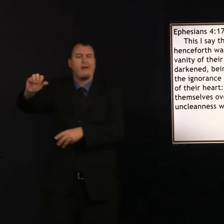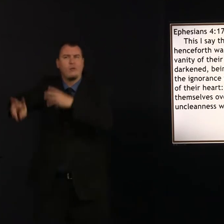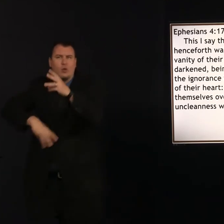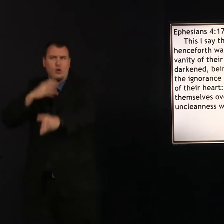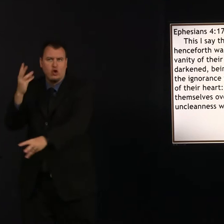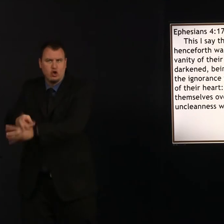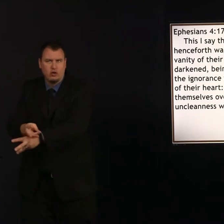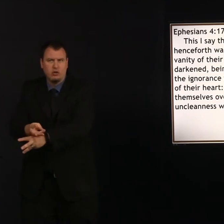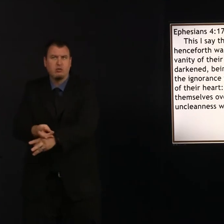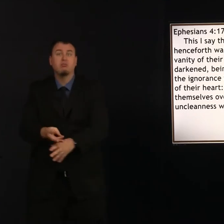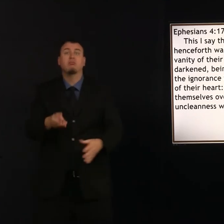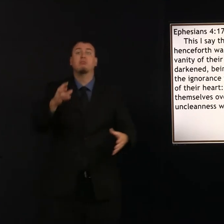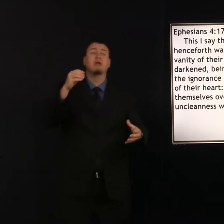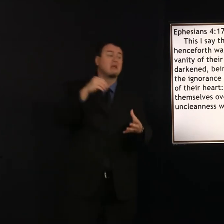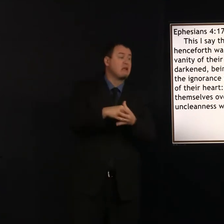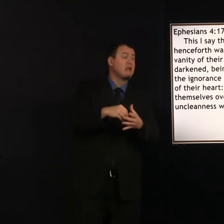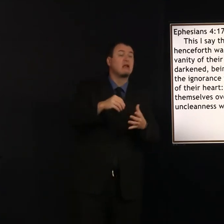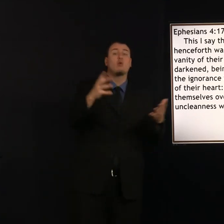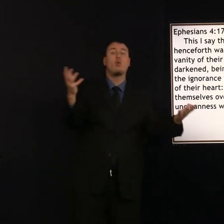walk like the rest of the world.